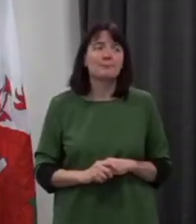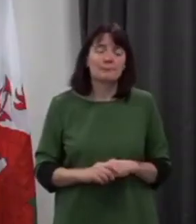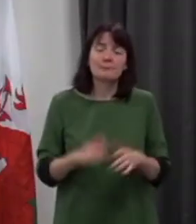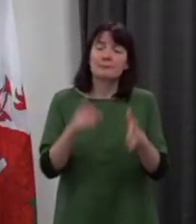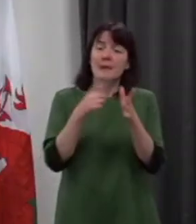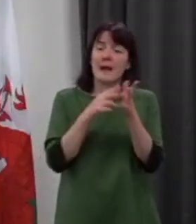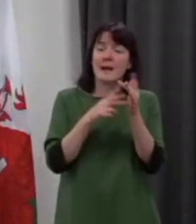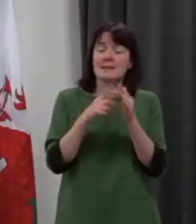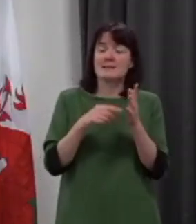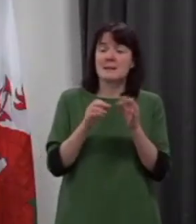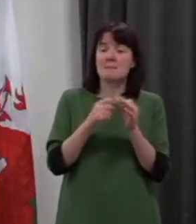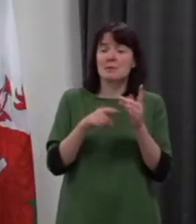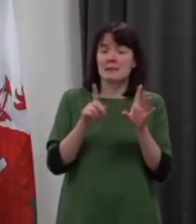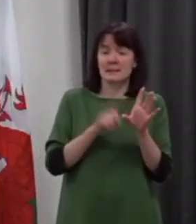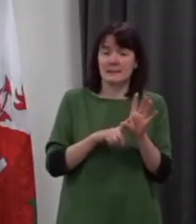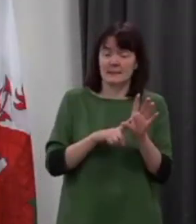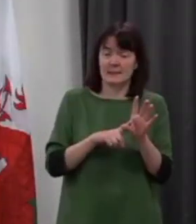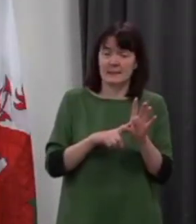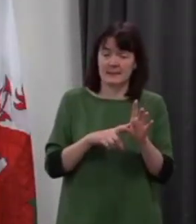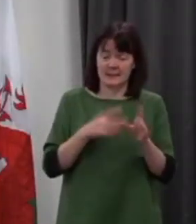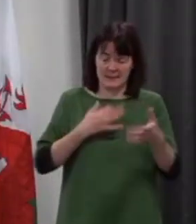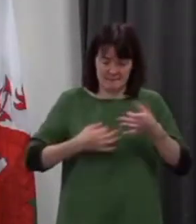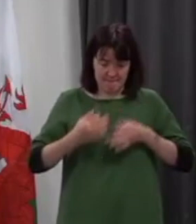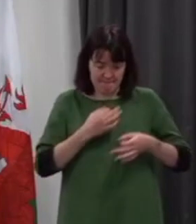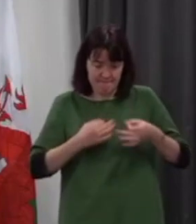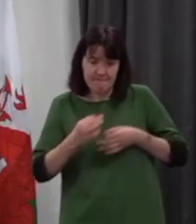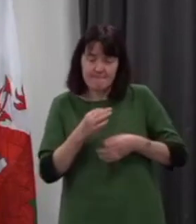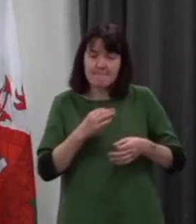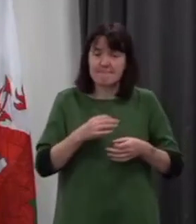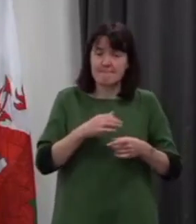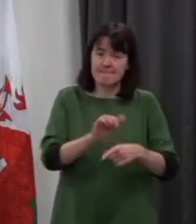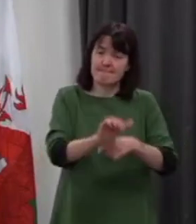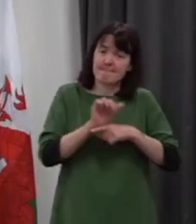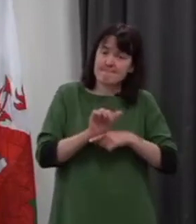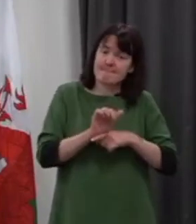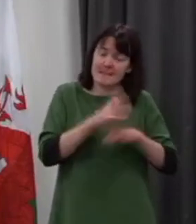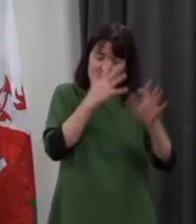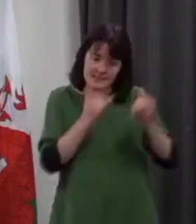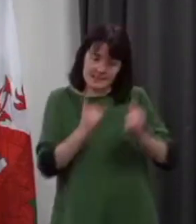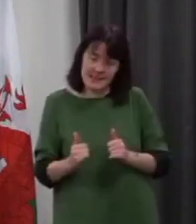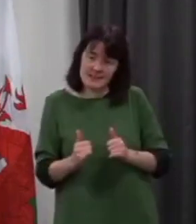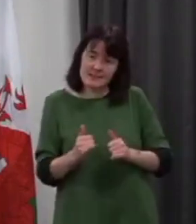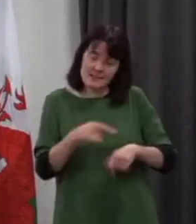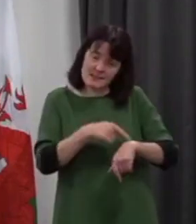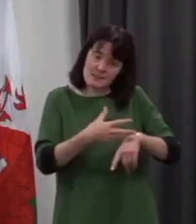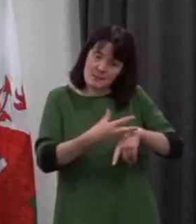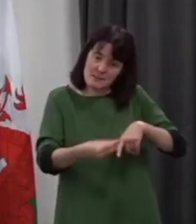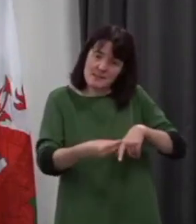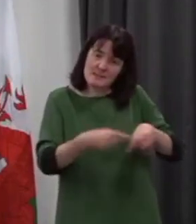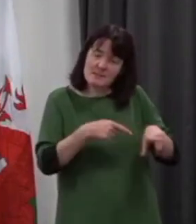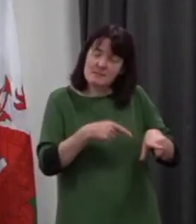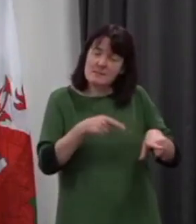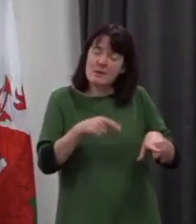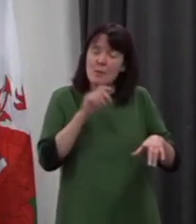of weeks. As we get nearer to the time, I want to be clear with people about what that means, but in the national testing